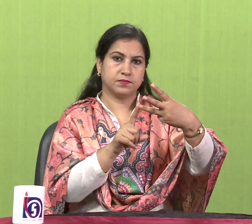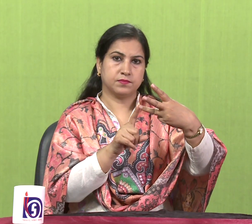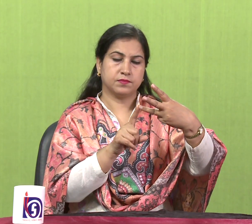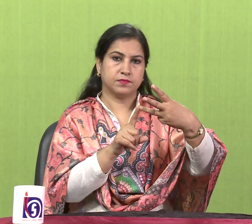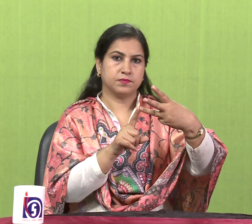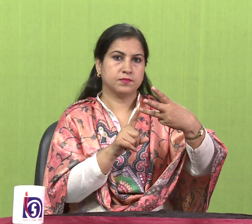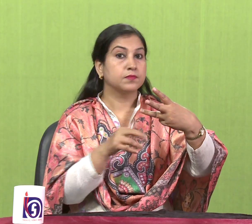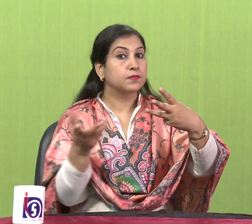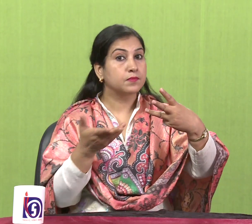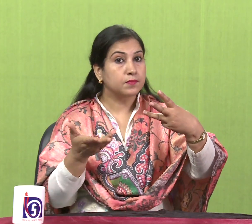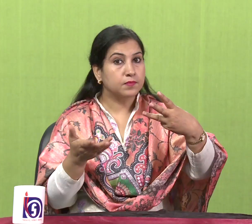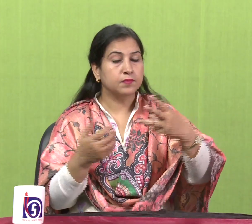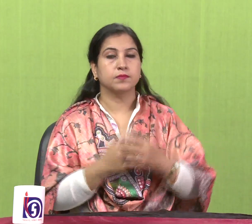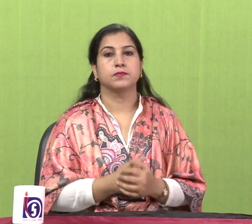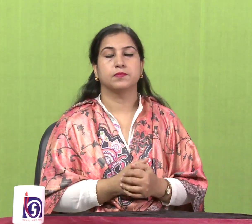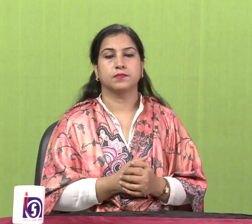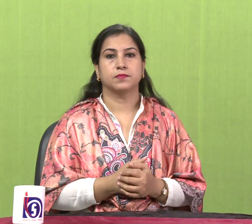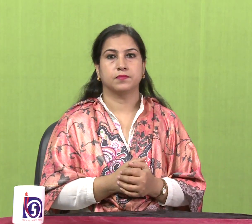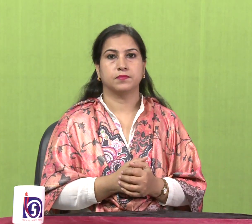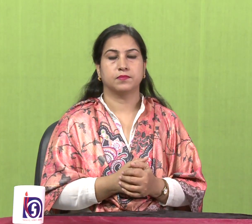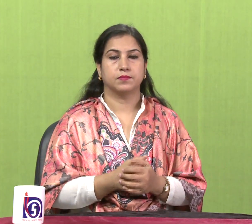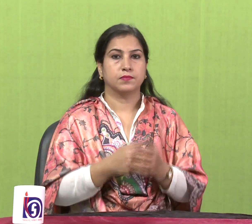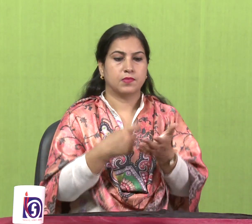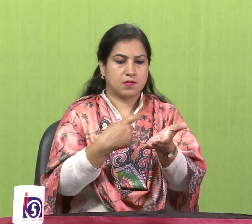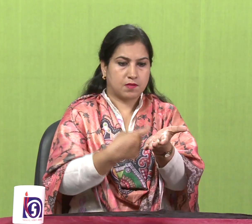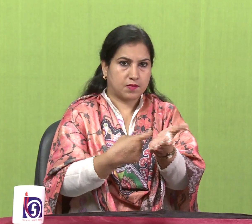Third stage is response.